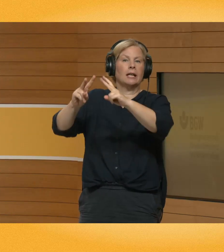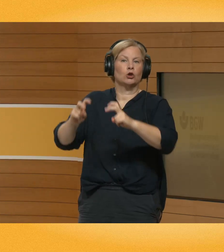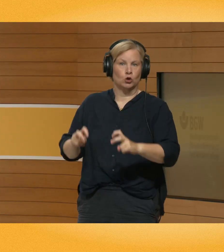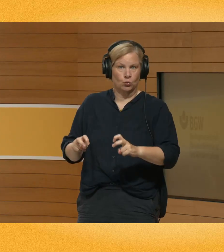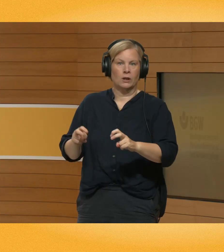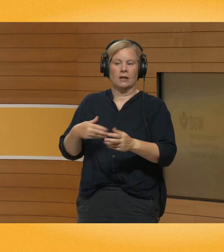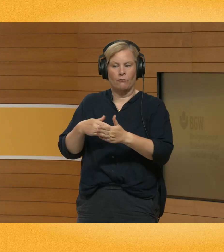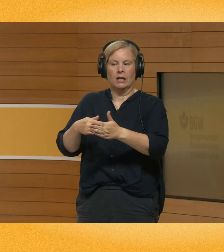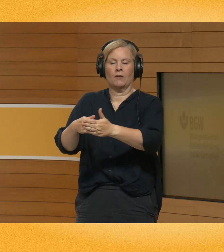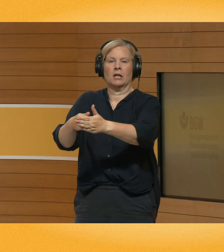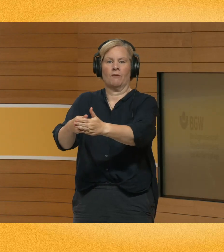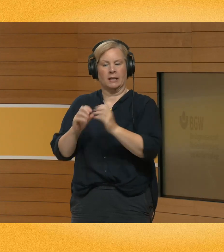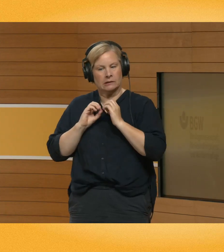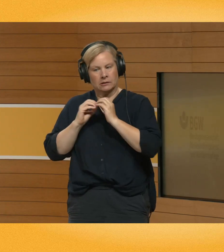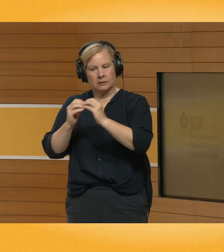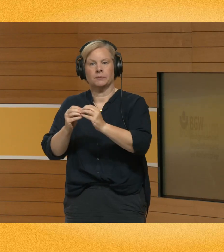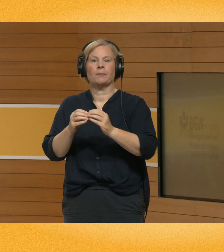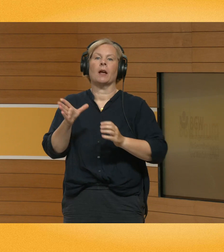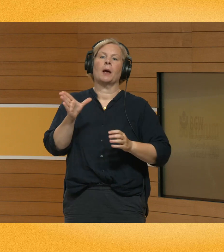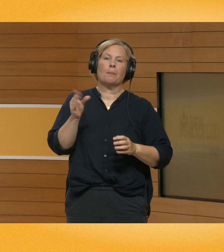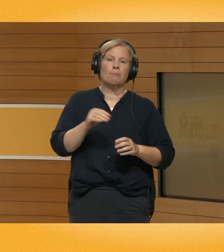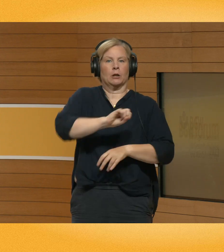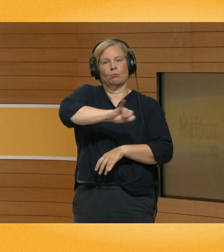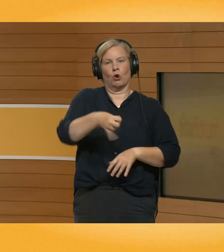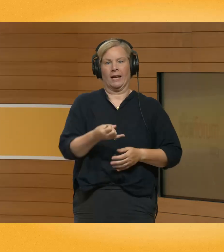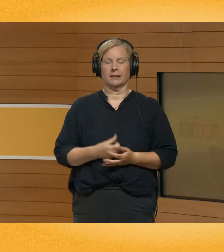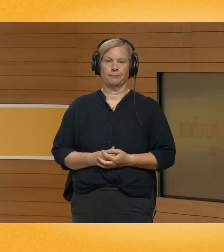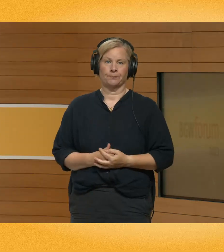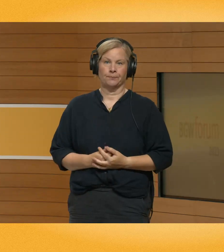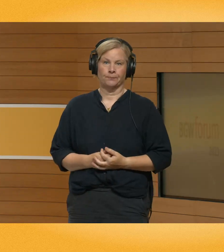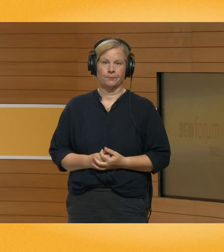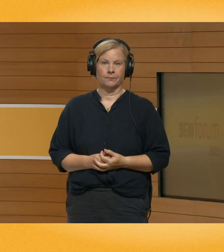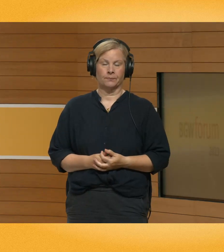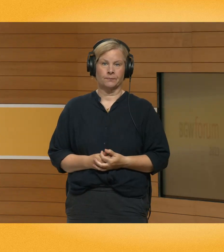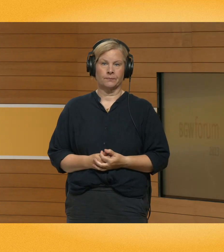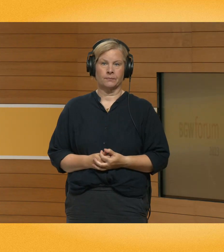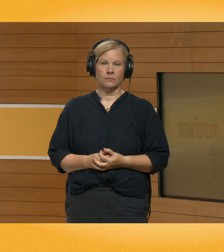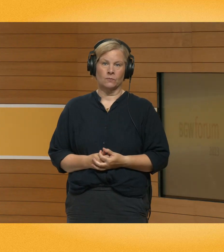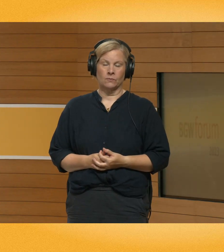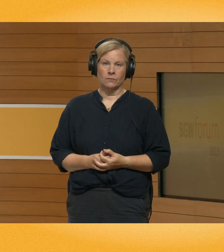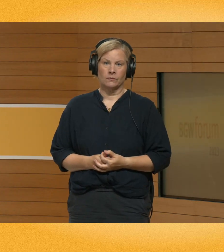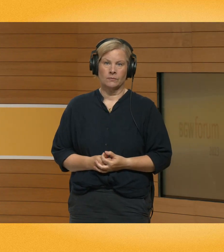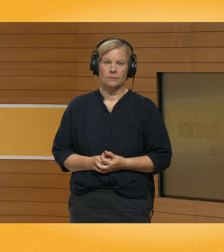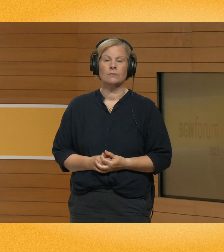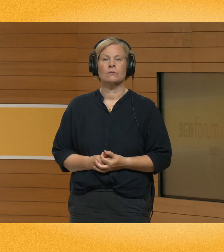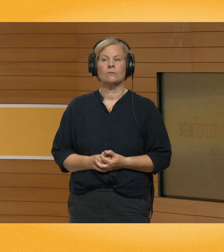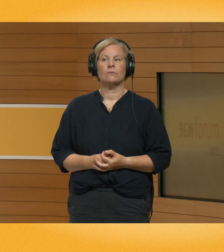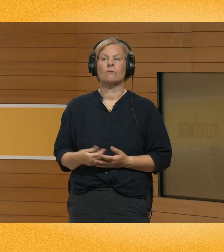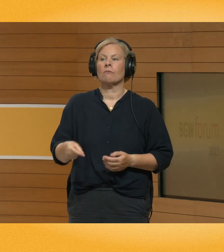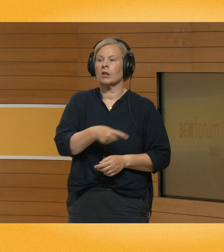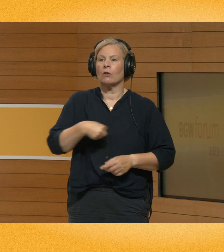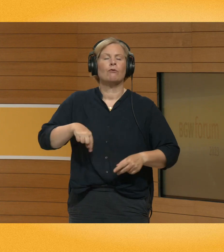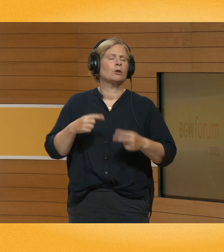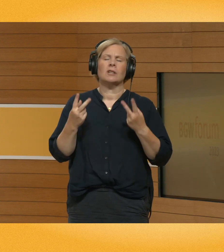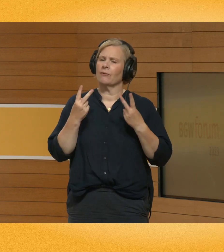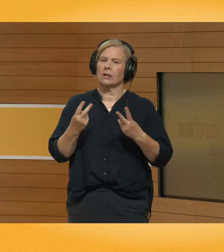goal is, the main key is the education and to develop the professional of care. Which is a main topic in Germany as